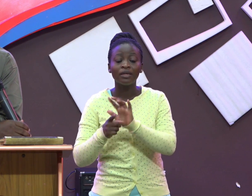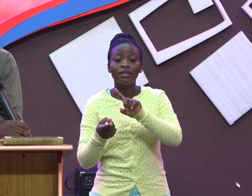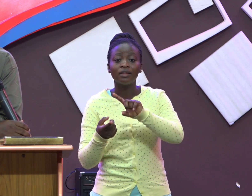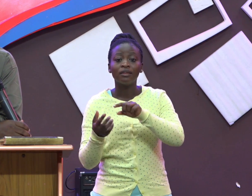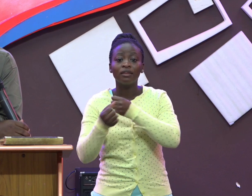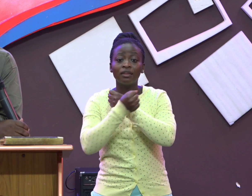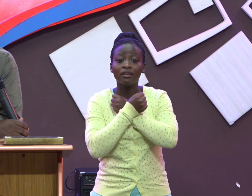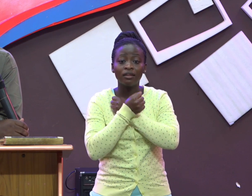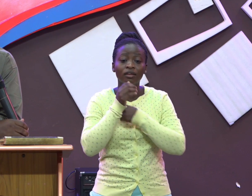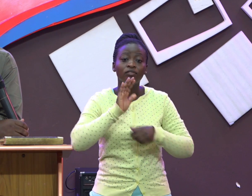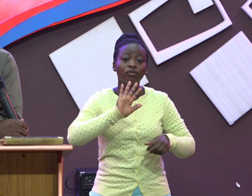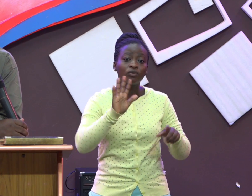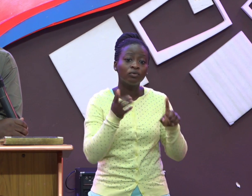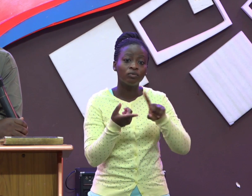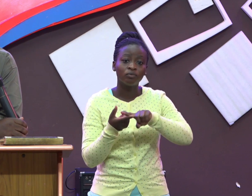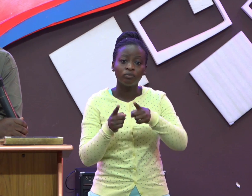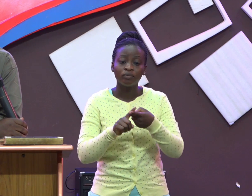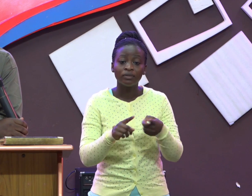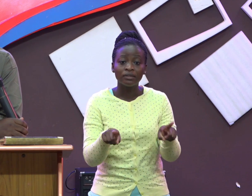I give you a new commandment that love your neighbor as you love yourself.